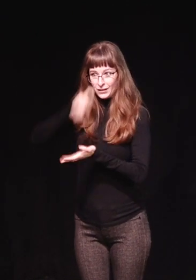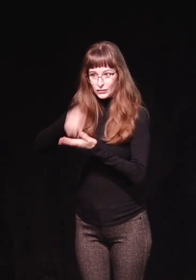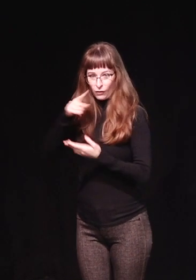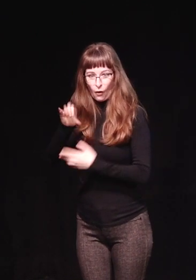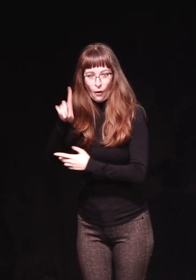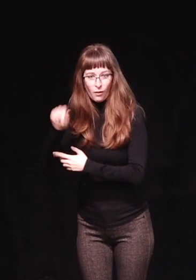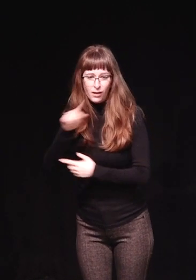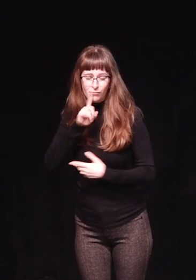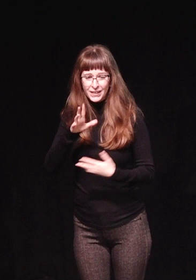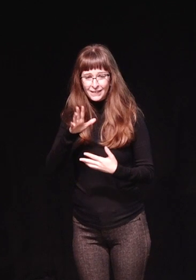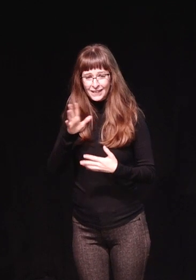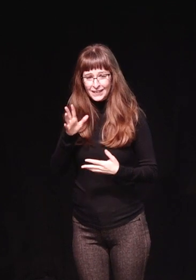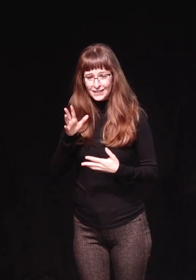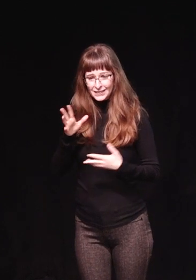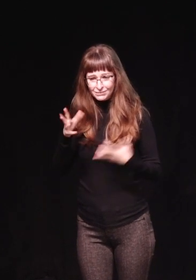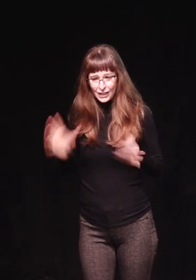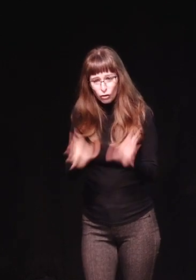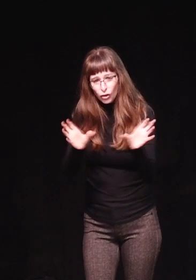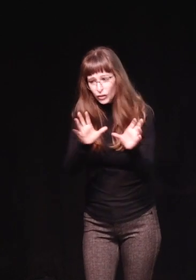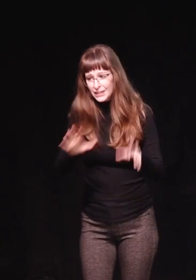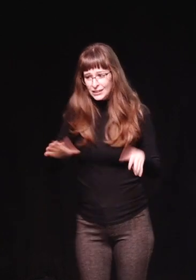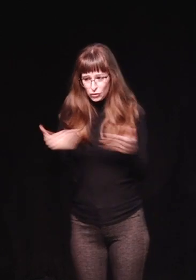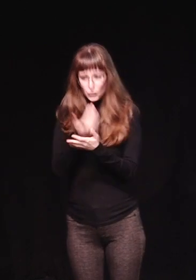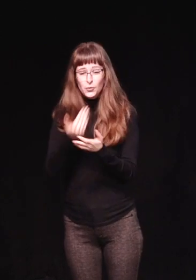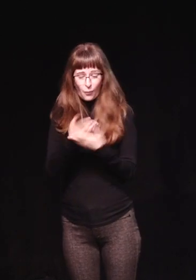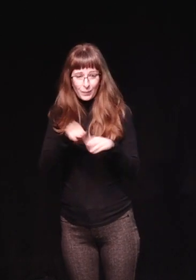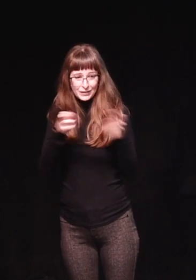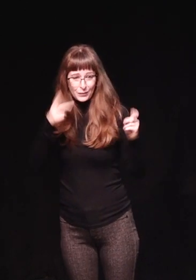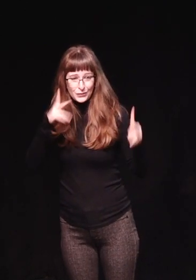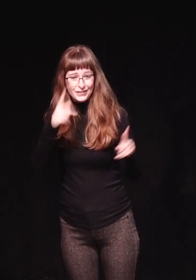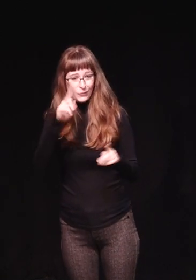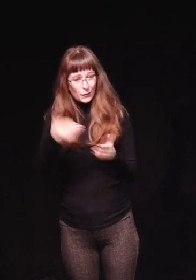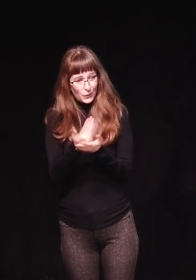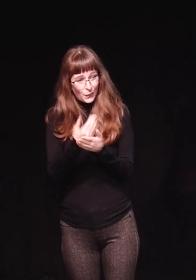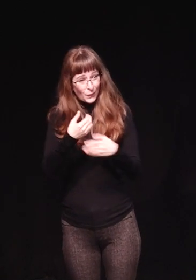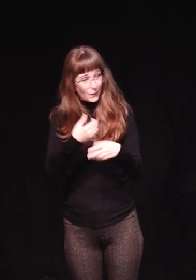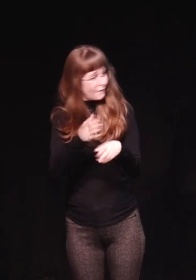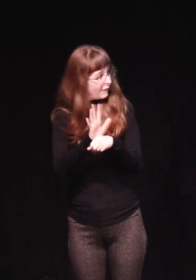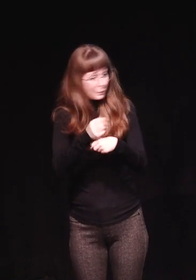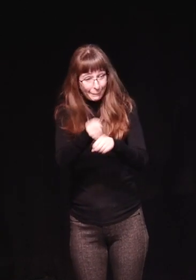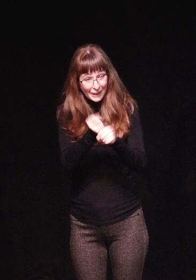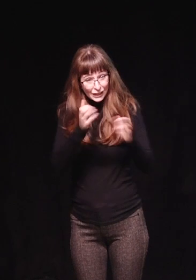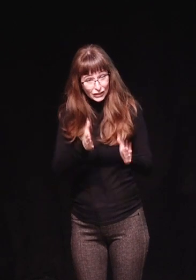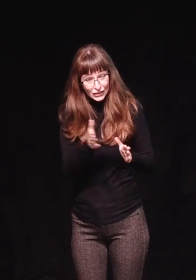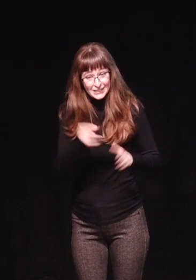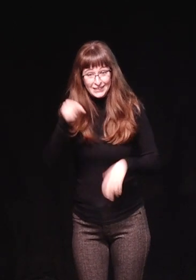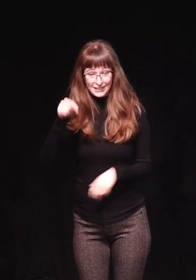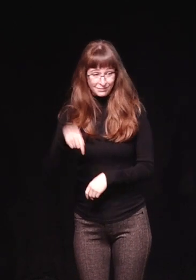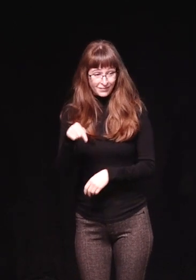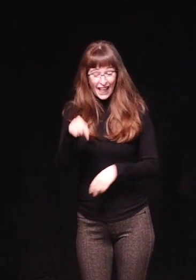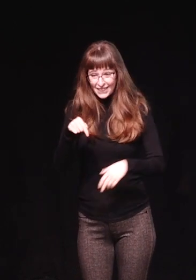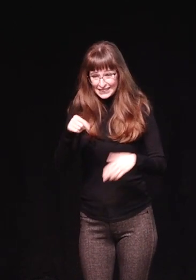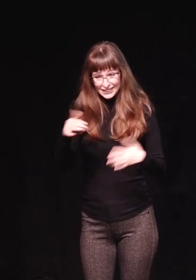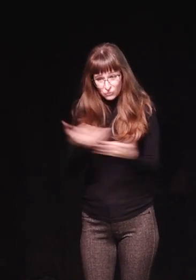of filmmakers to make more inclusive films. The amazing films you're going to see this week are the product of this